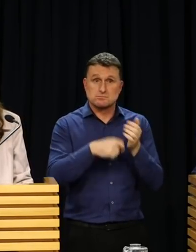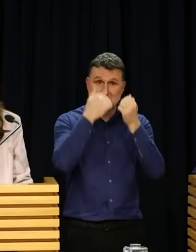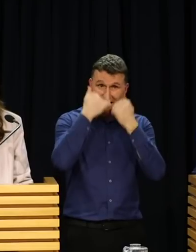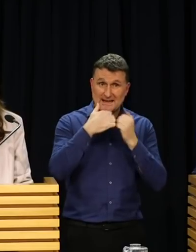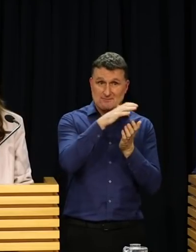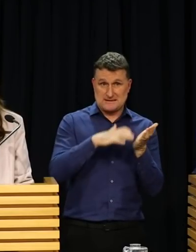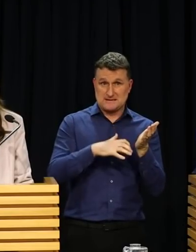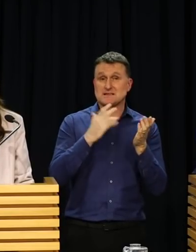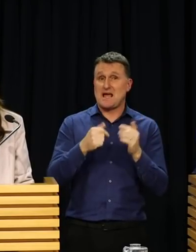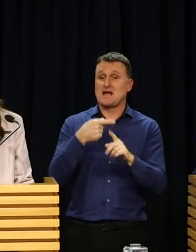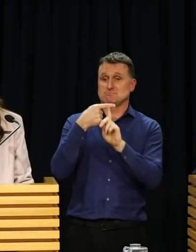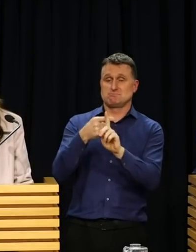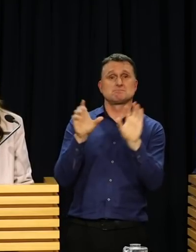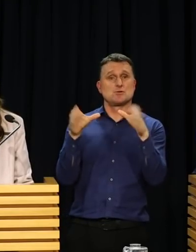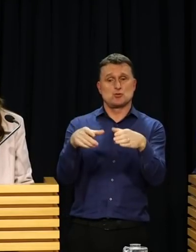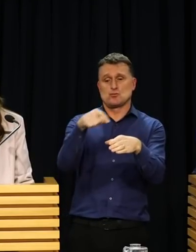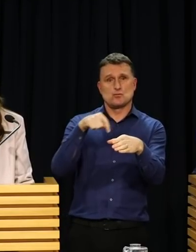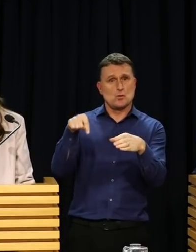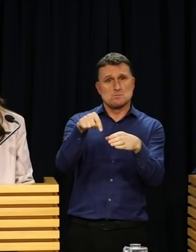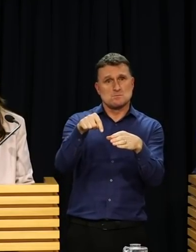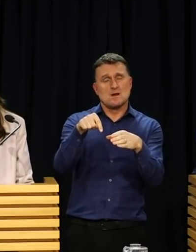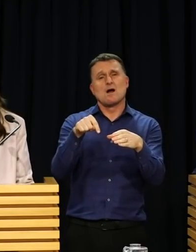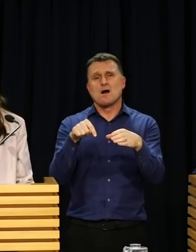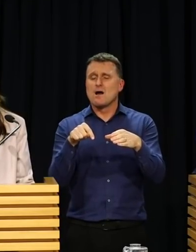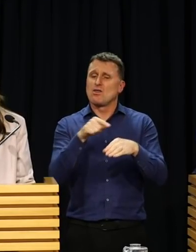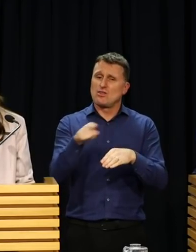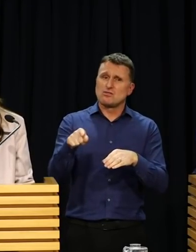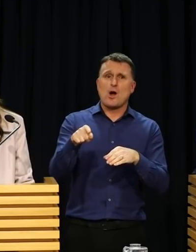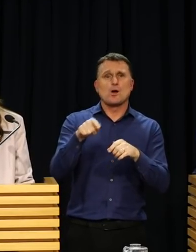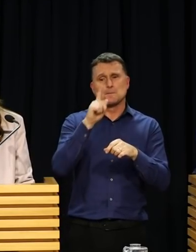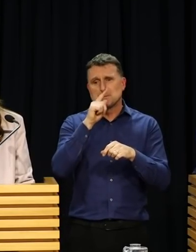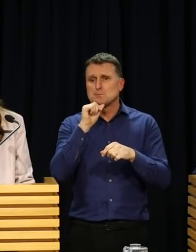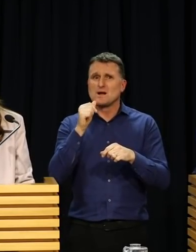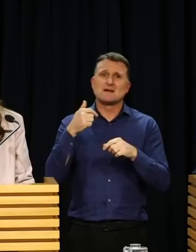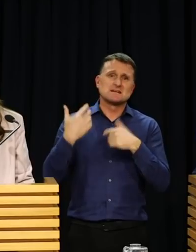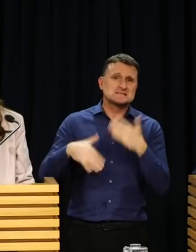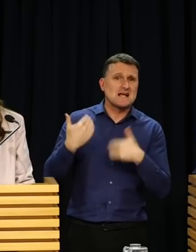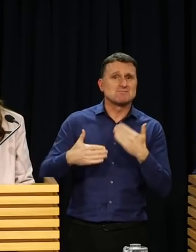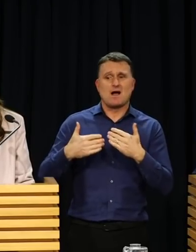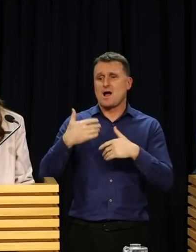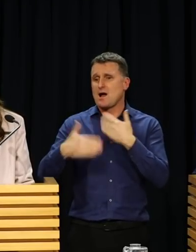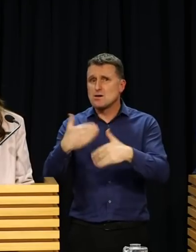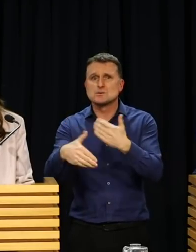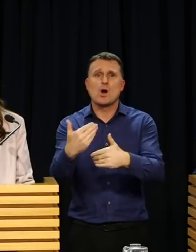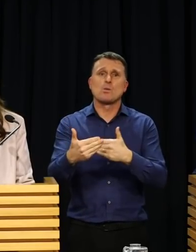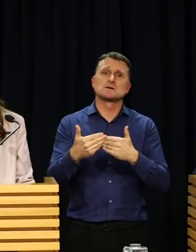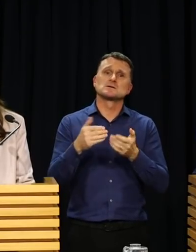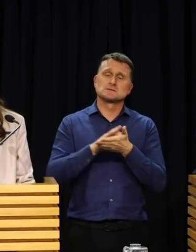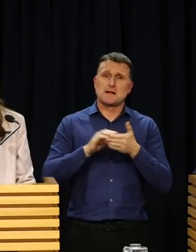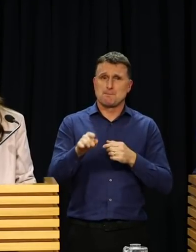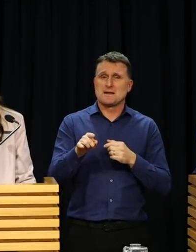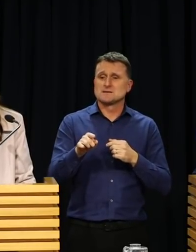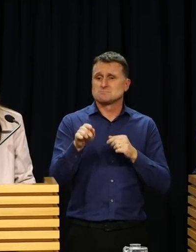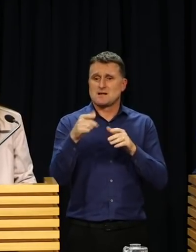as a distinct group or groups. The current members of the group must continue to suffer harm. Such harm must be